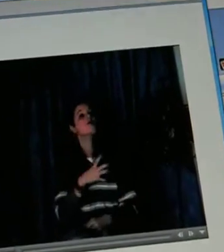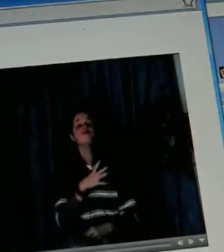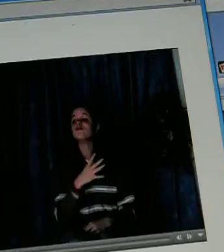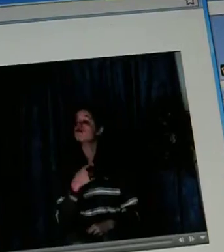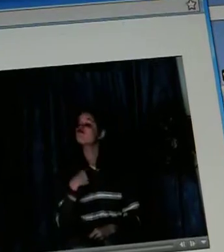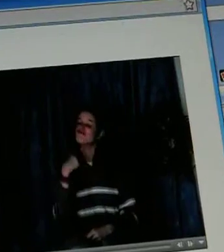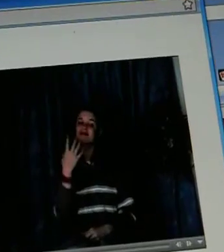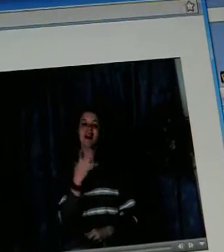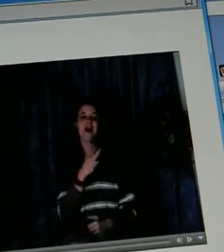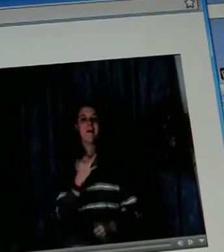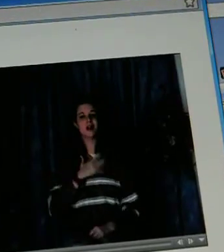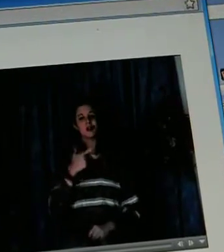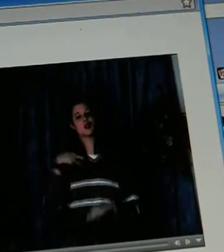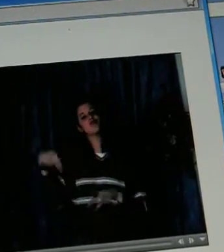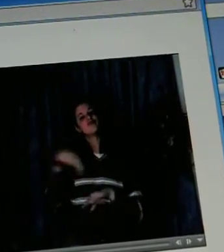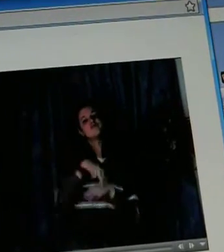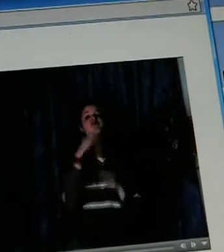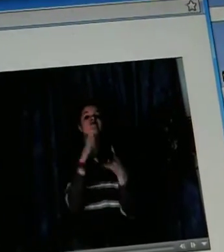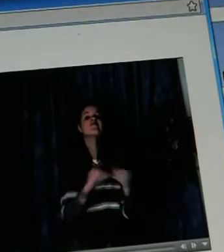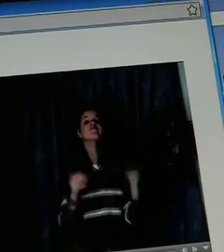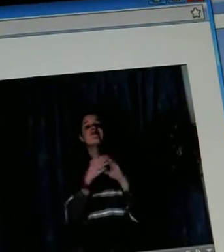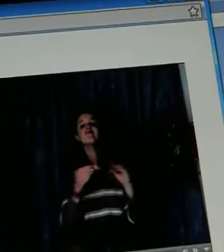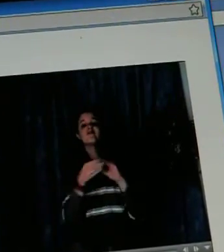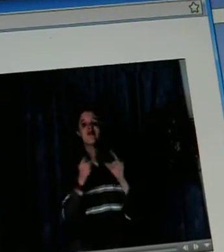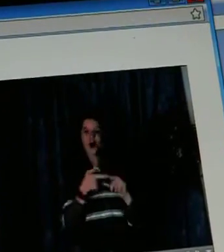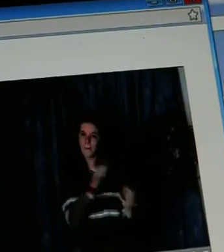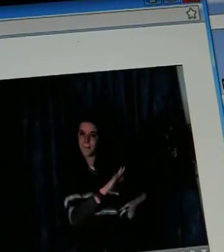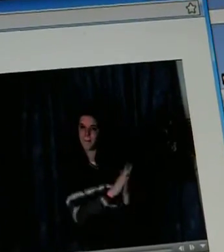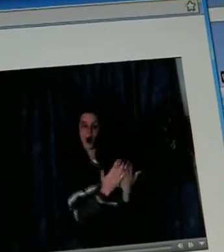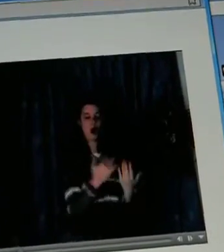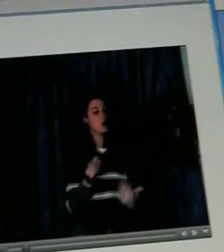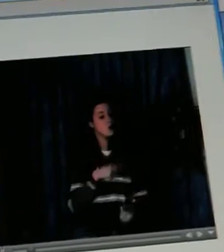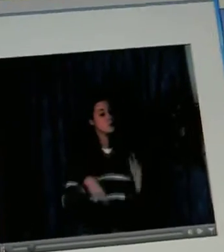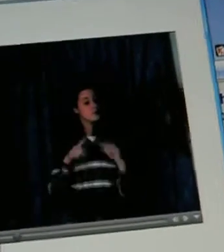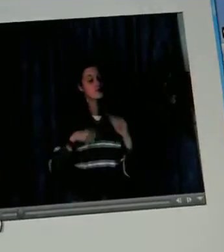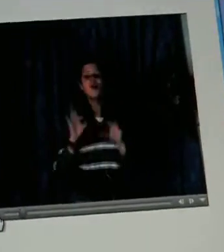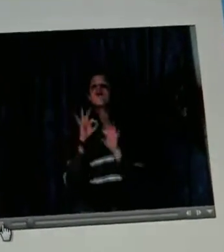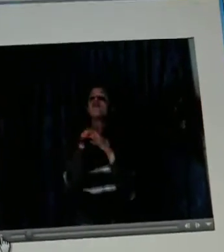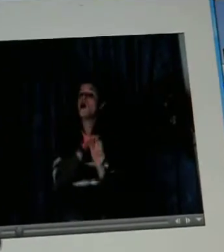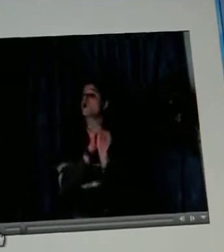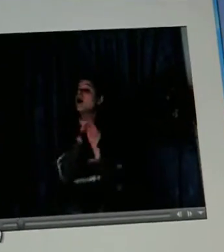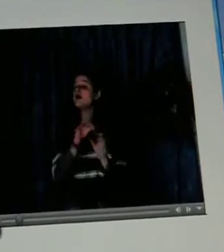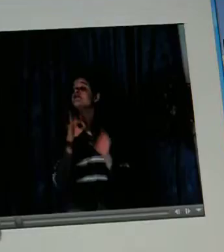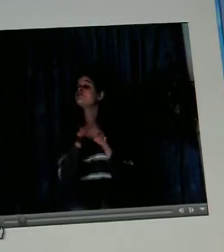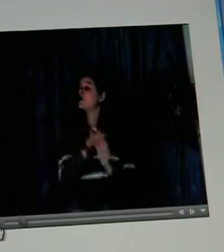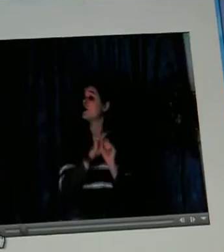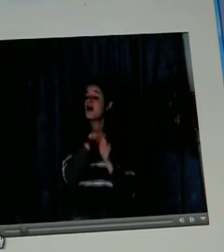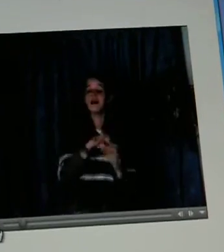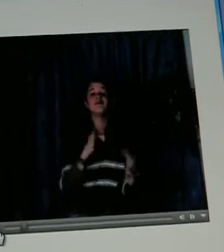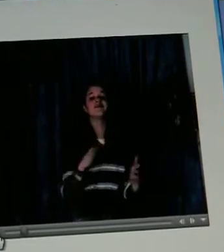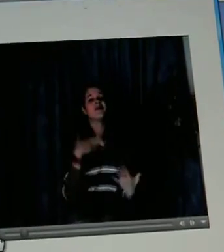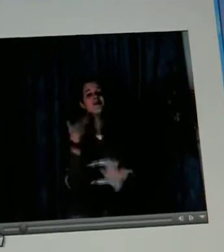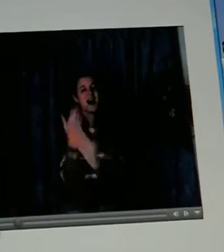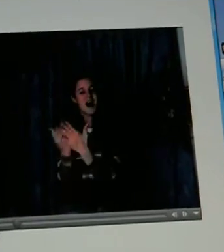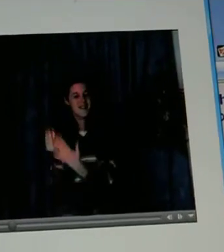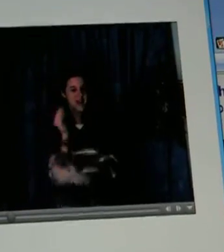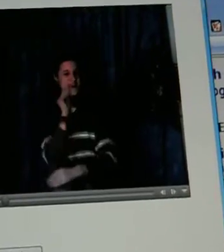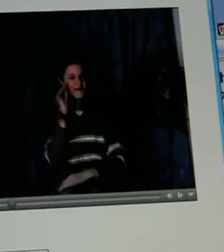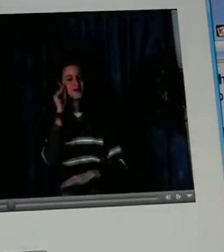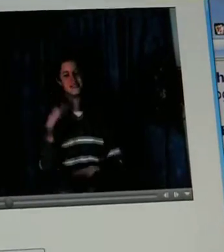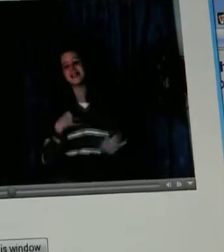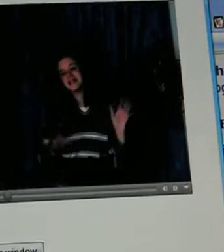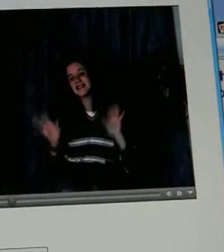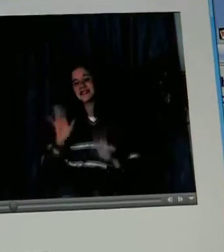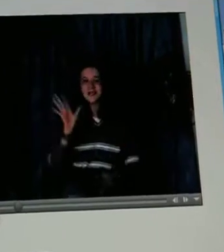sign for Florida, and I watched her, and I was like, oh, okay, this is great. So when it came time to tell a story that we had read from a book,